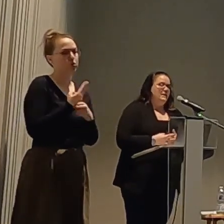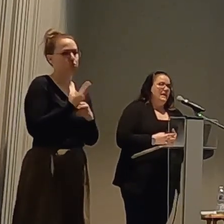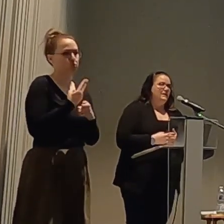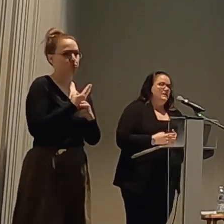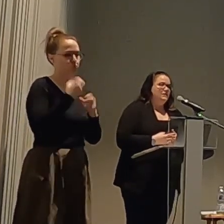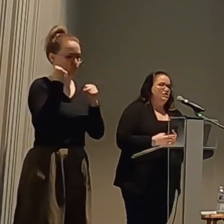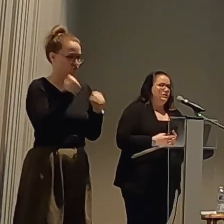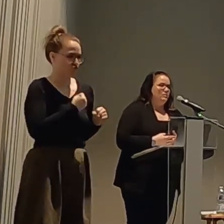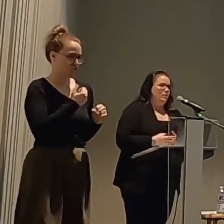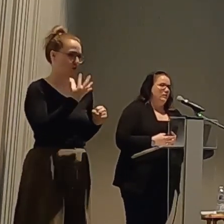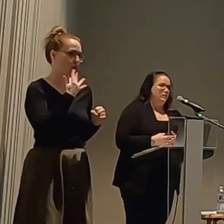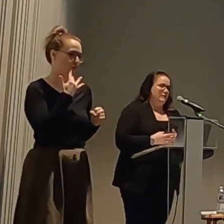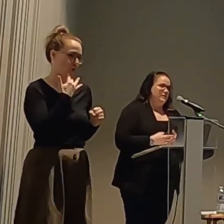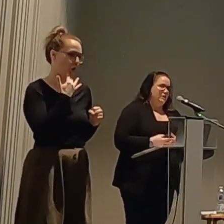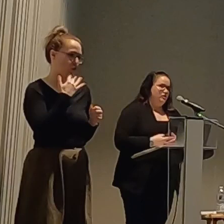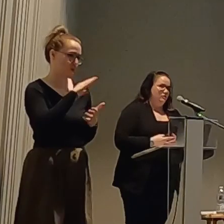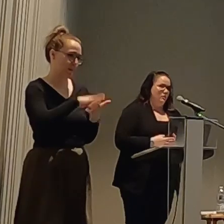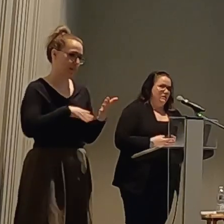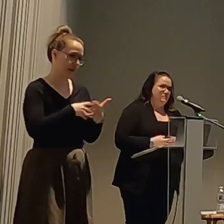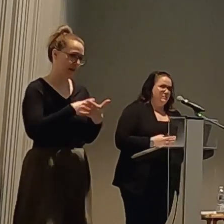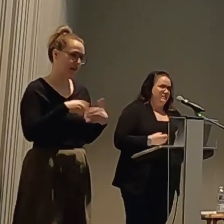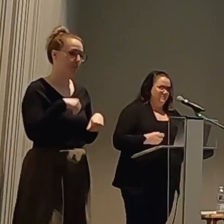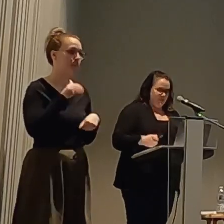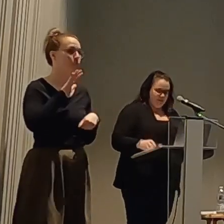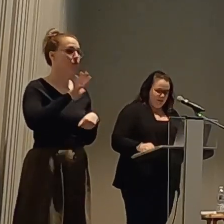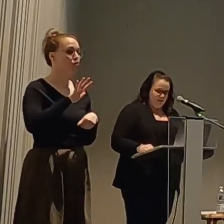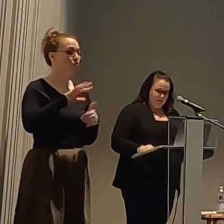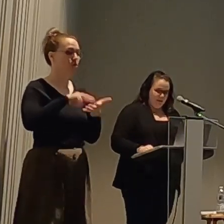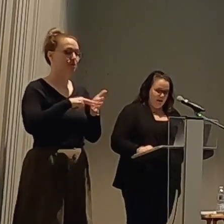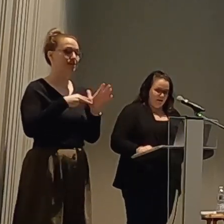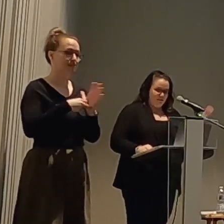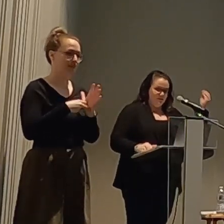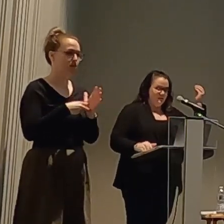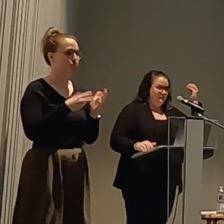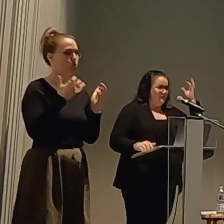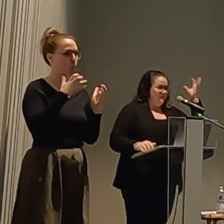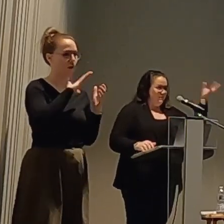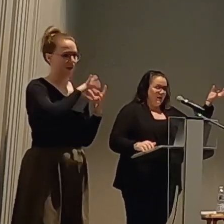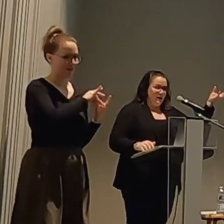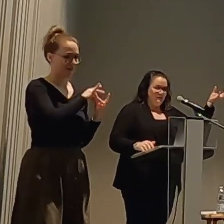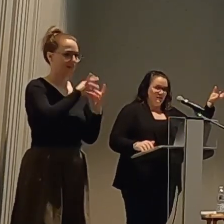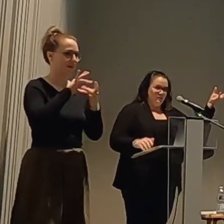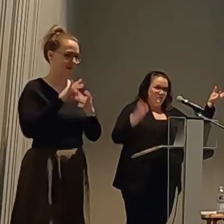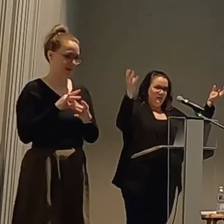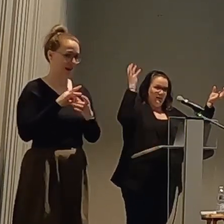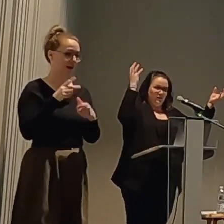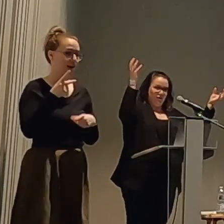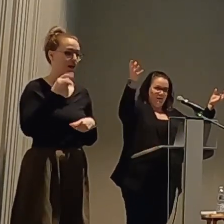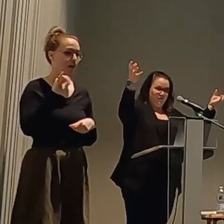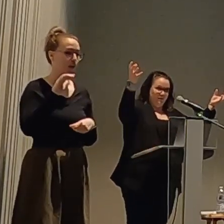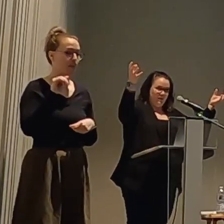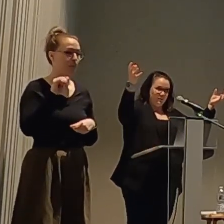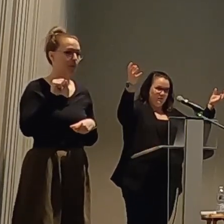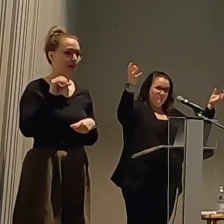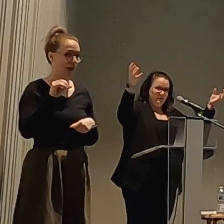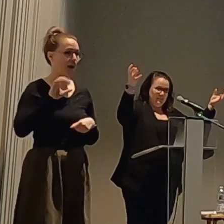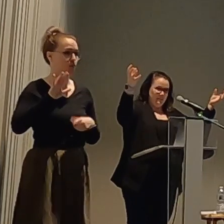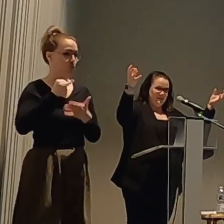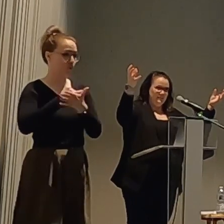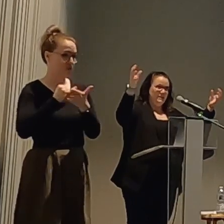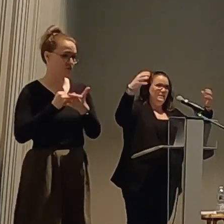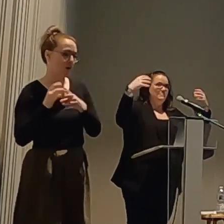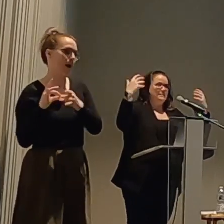palette. And initially what her intention was to basically connect Picasso and her